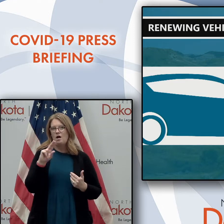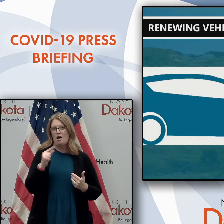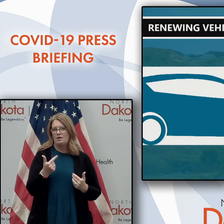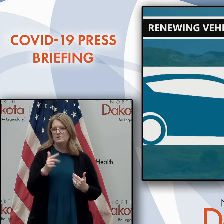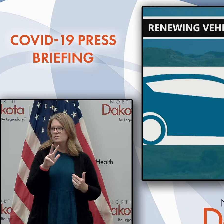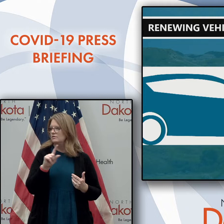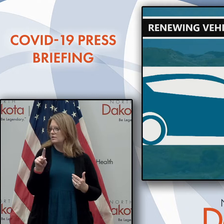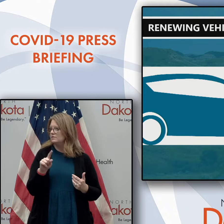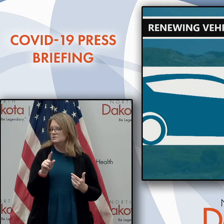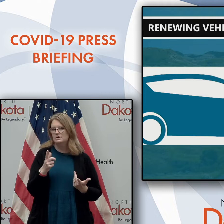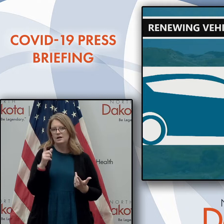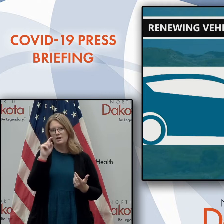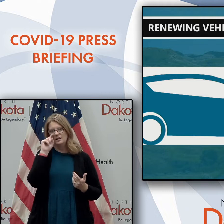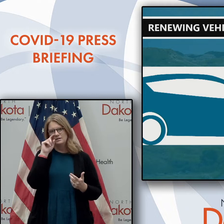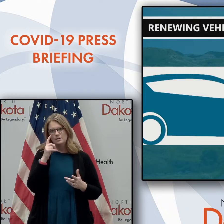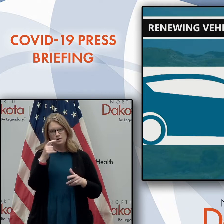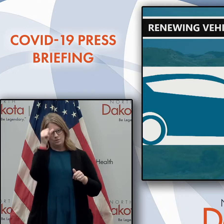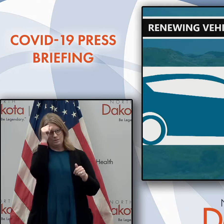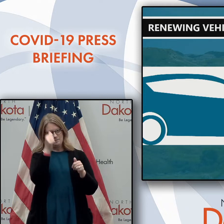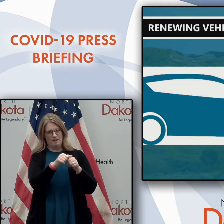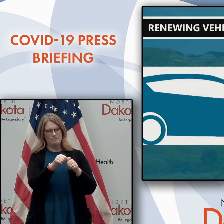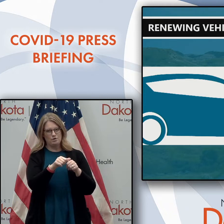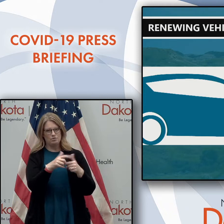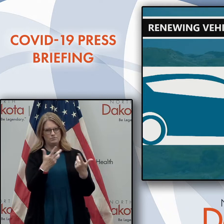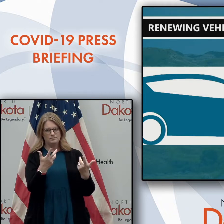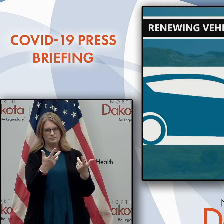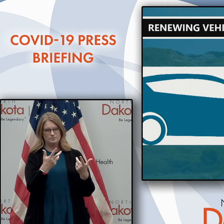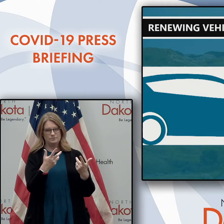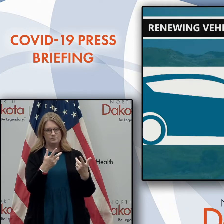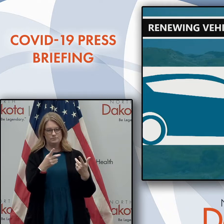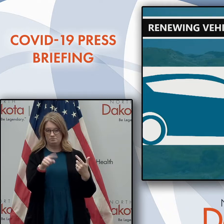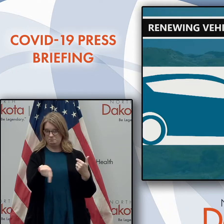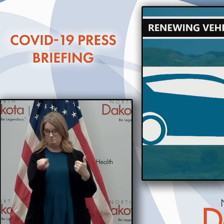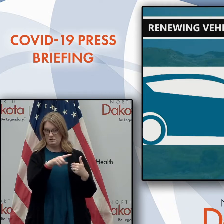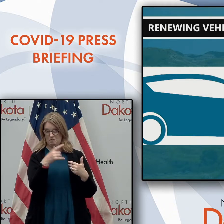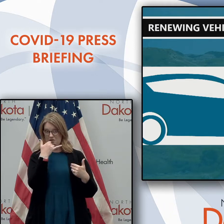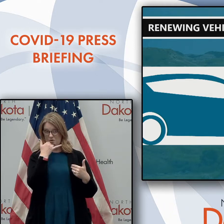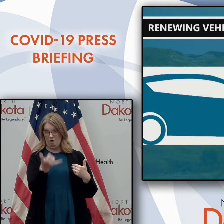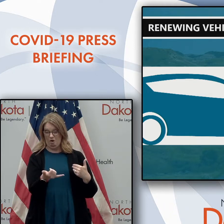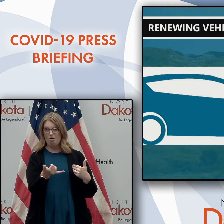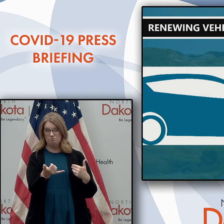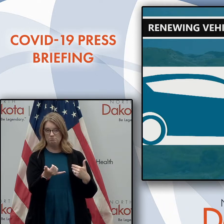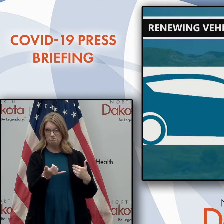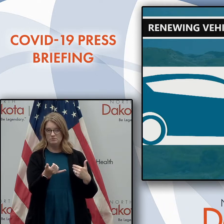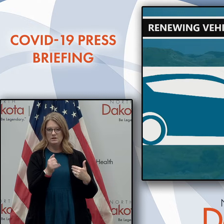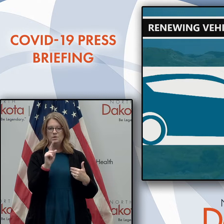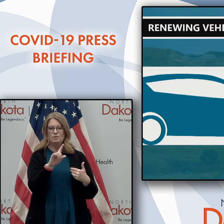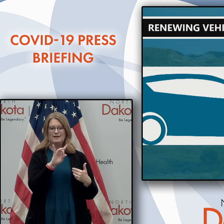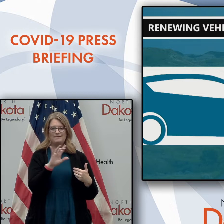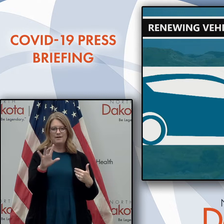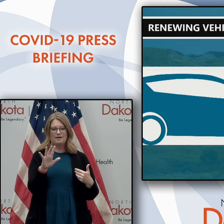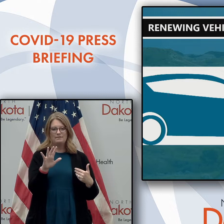31st. And again, remember, you can call about that. Again,